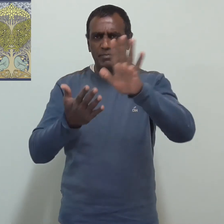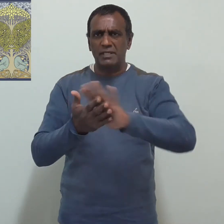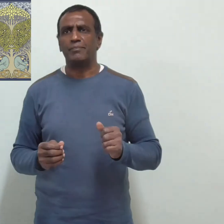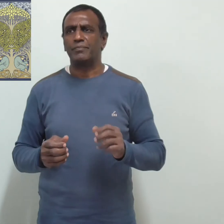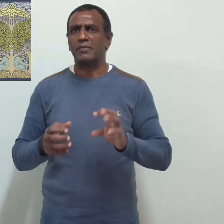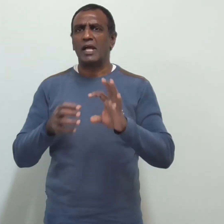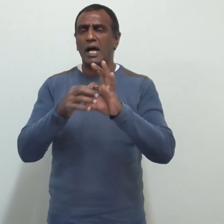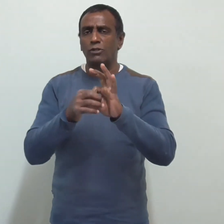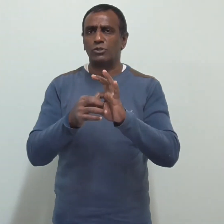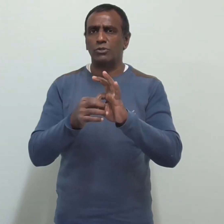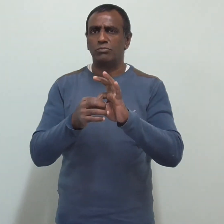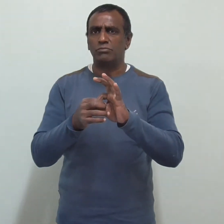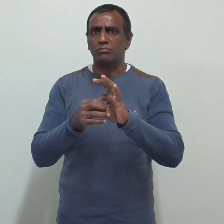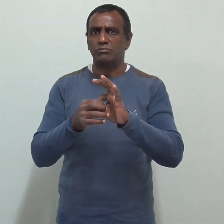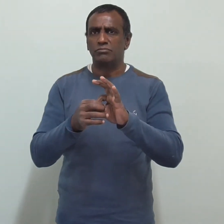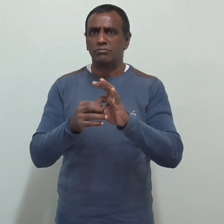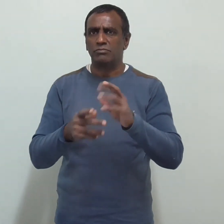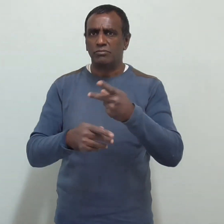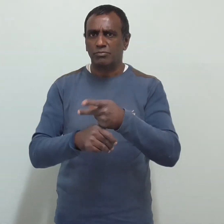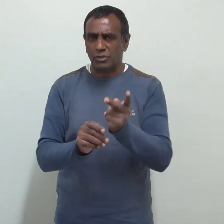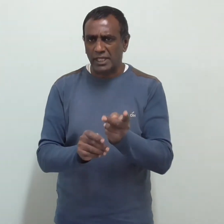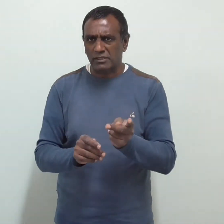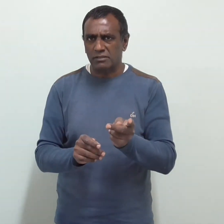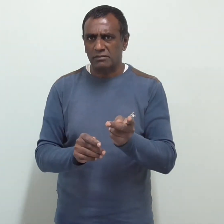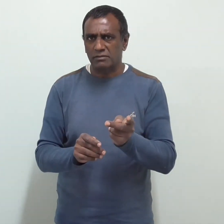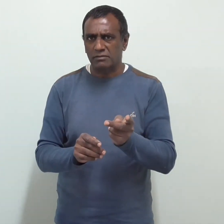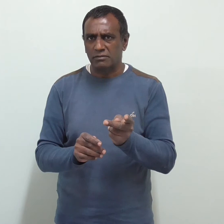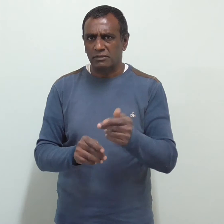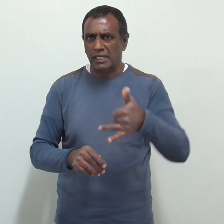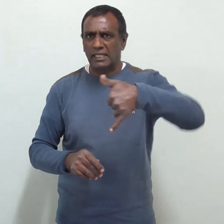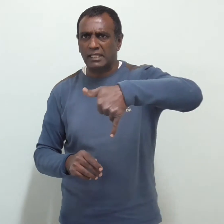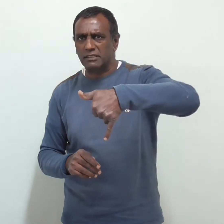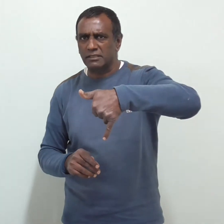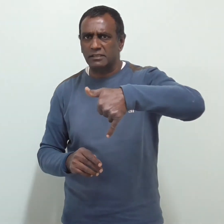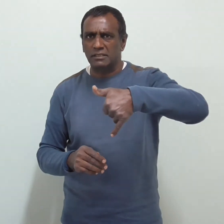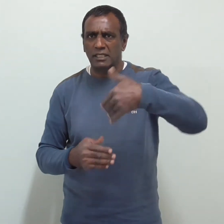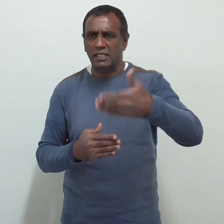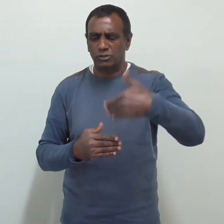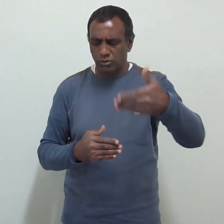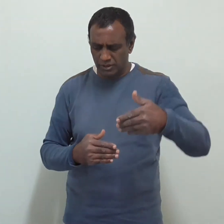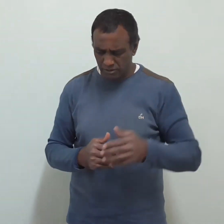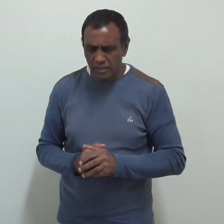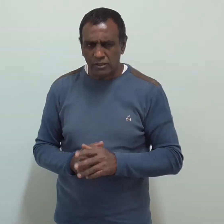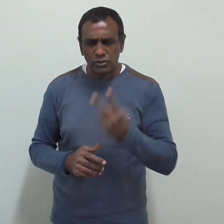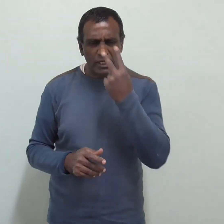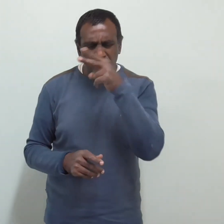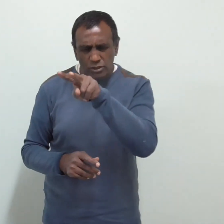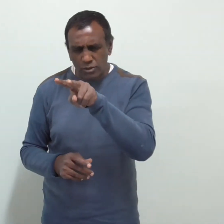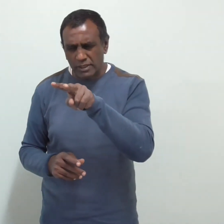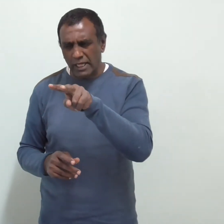wallpaper, household products like kettles and so on and so on. So let's look